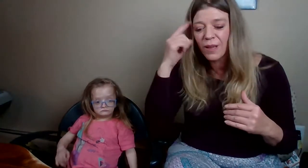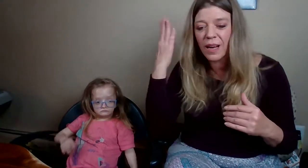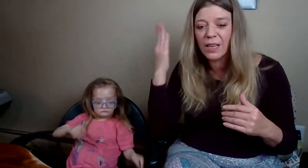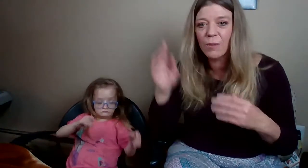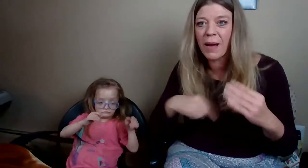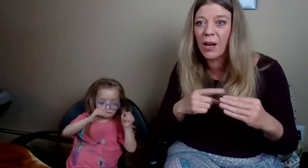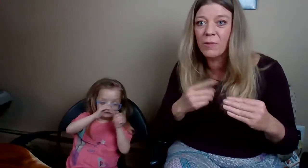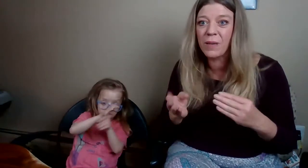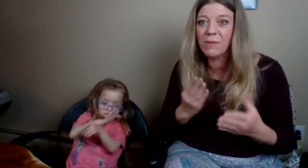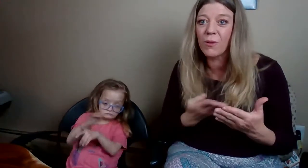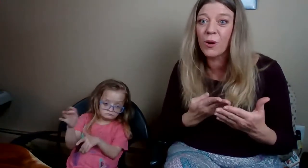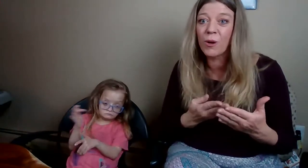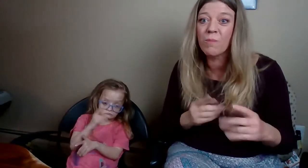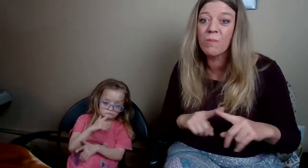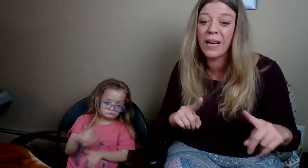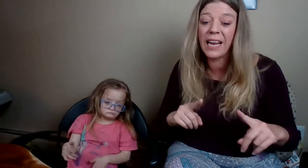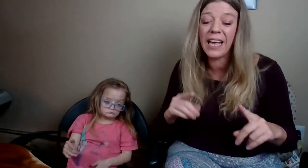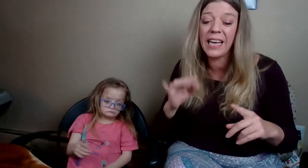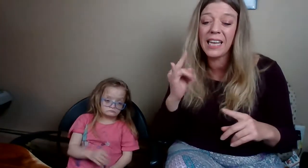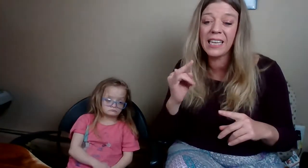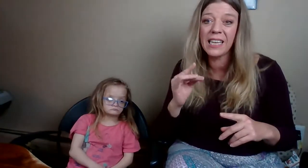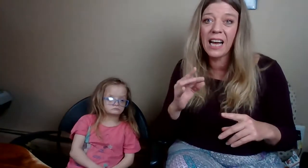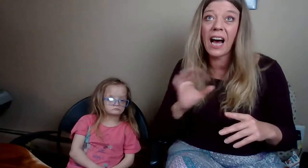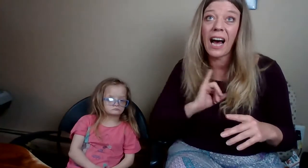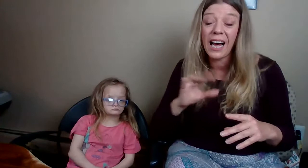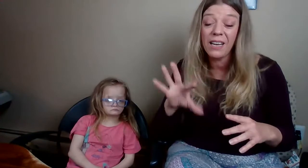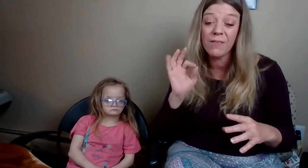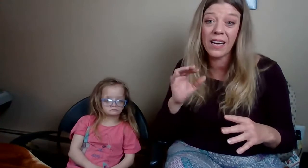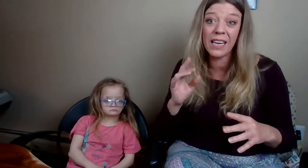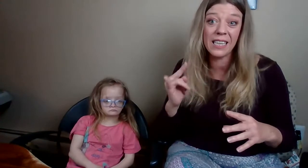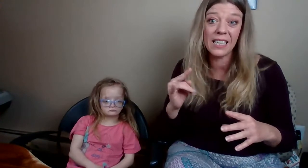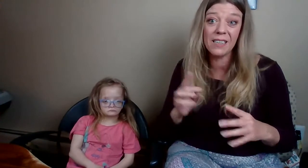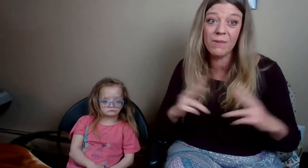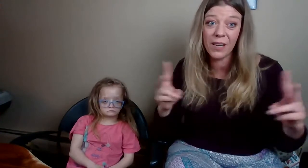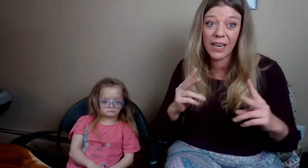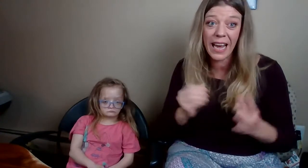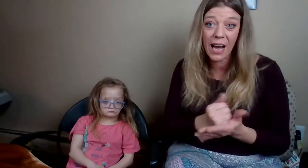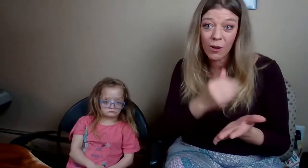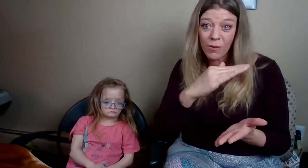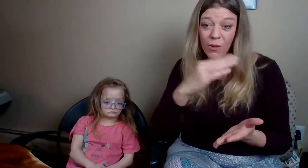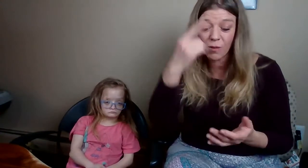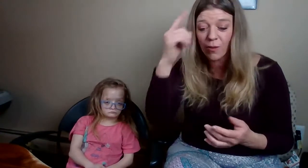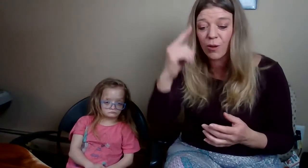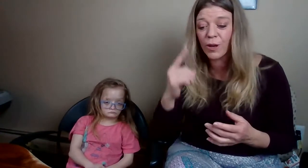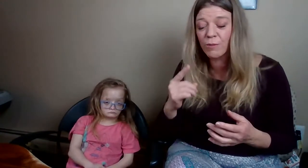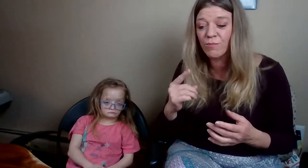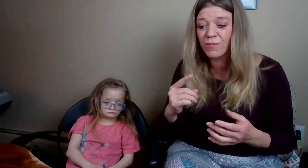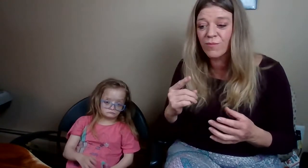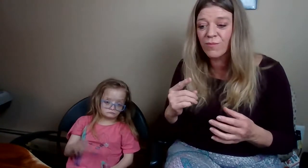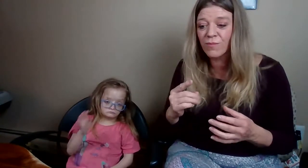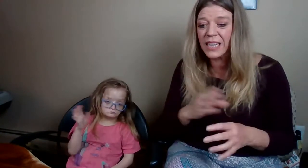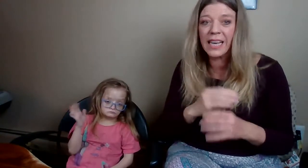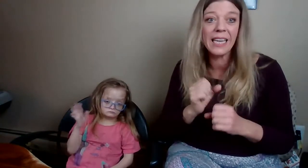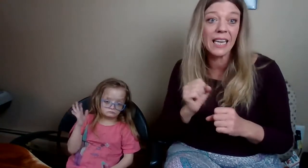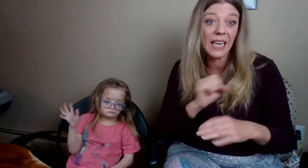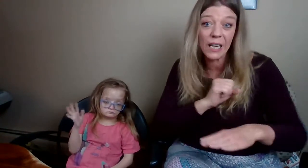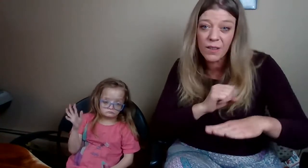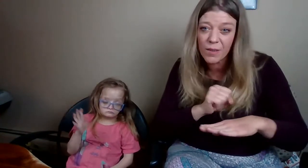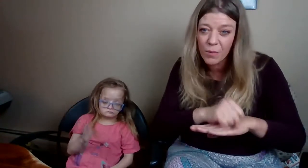thought about before, but I find it very helpful for getting